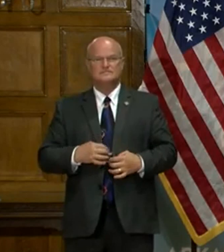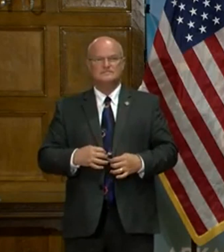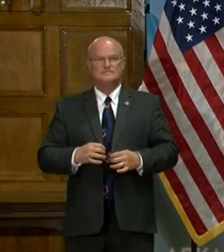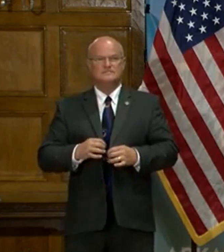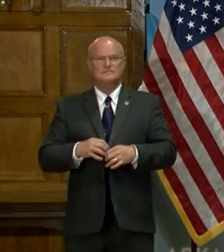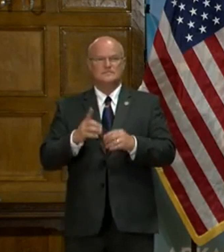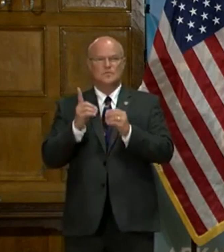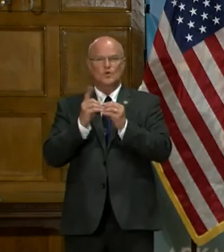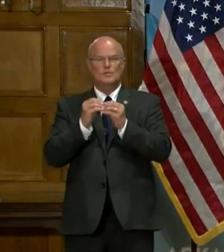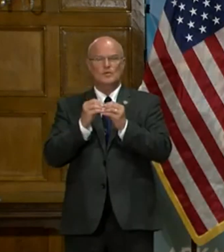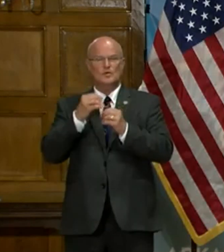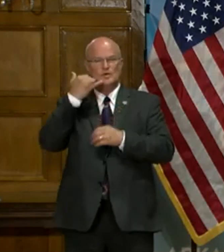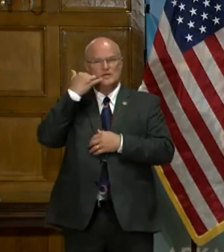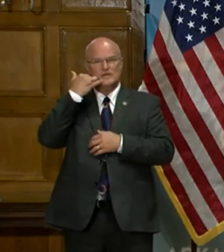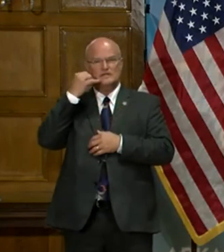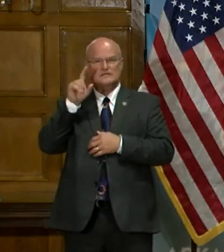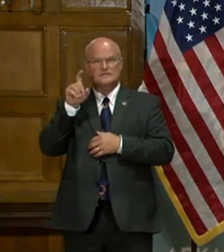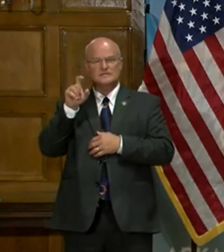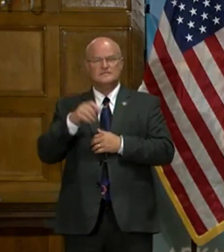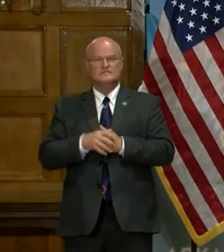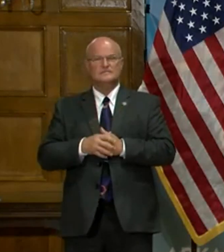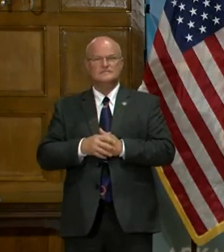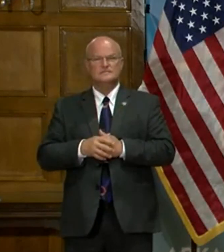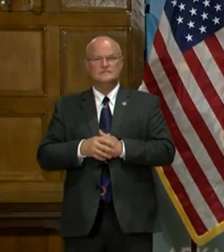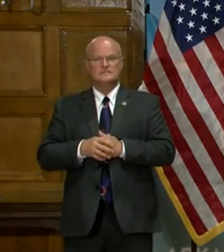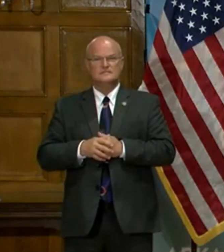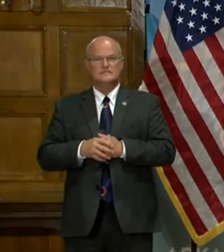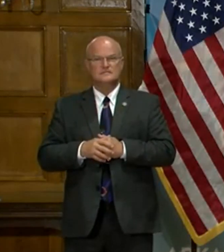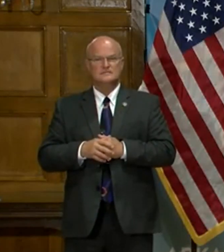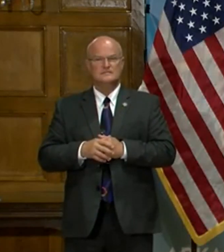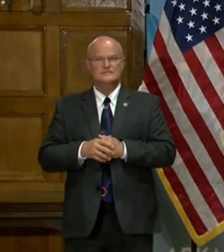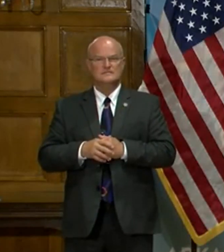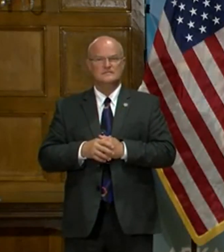All right, is there one more question remotely? We've got everybody.